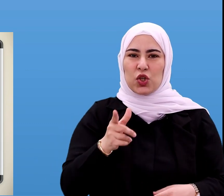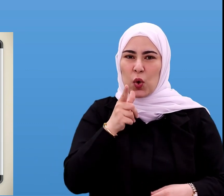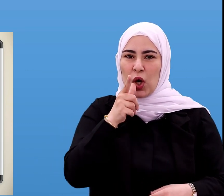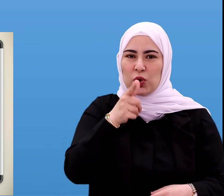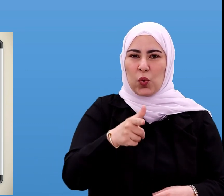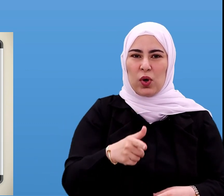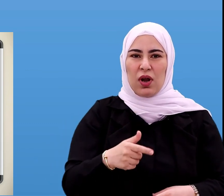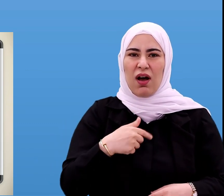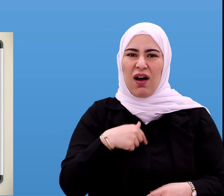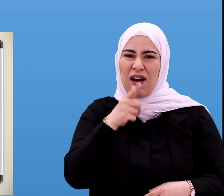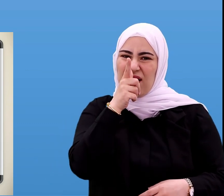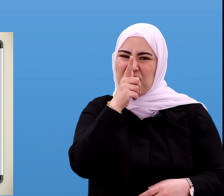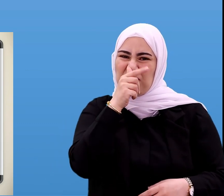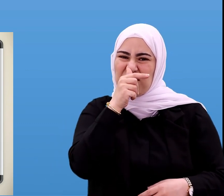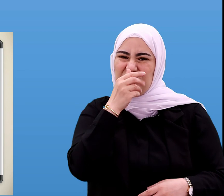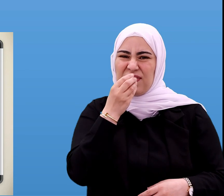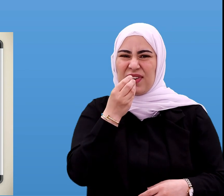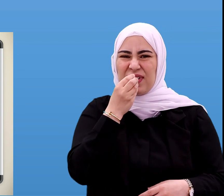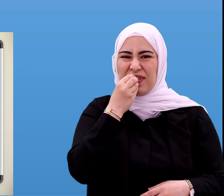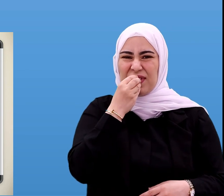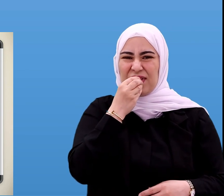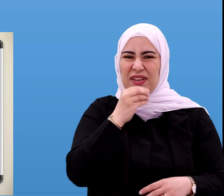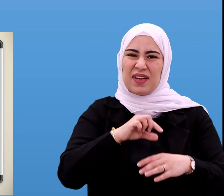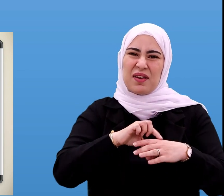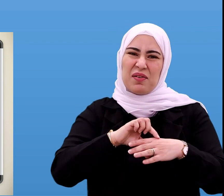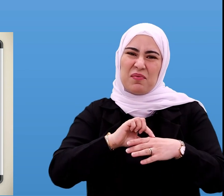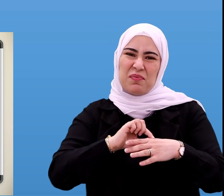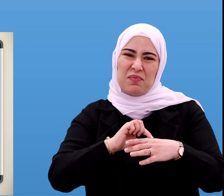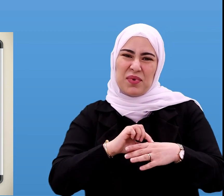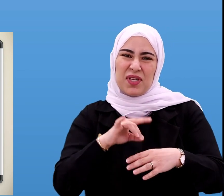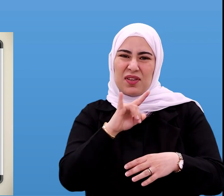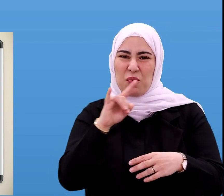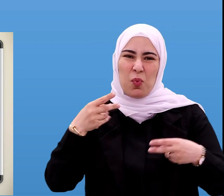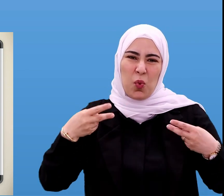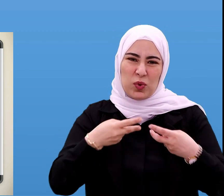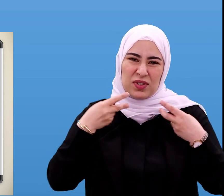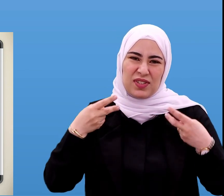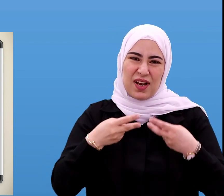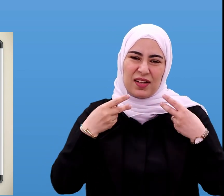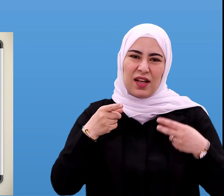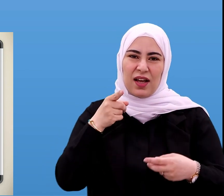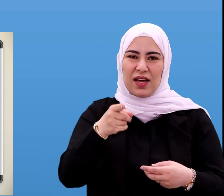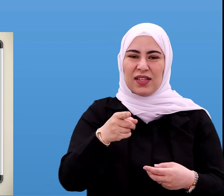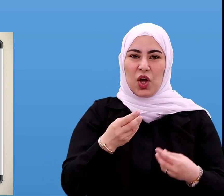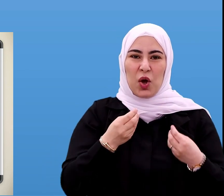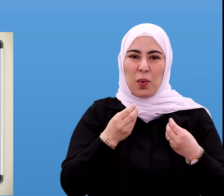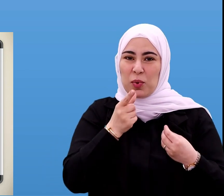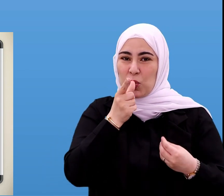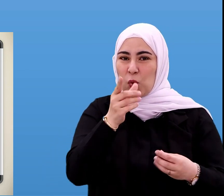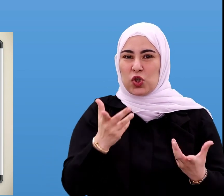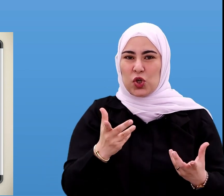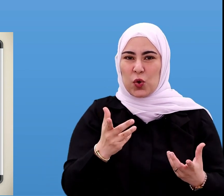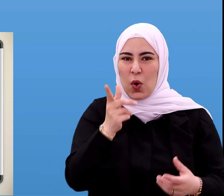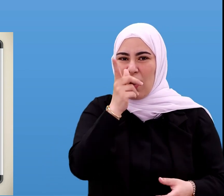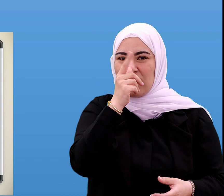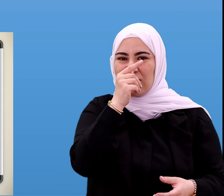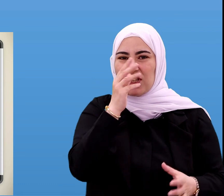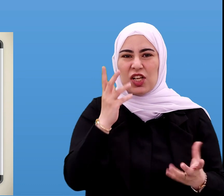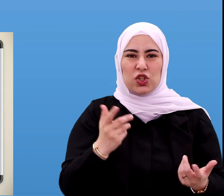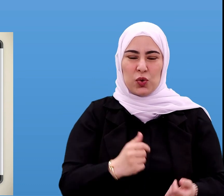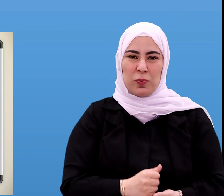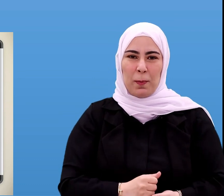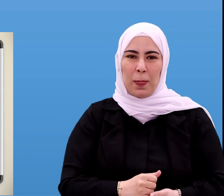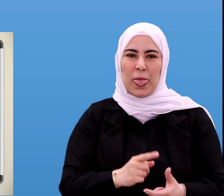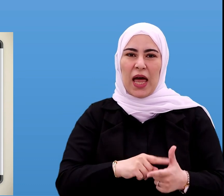eating non-vegetarian food. Here, you're expressing preference. Or, your brother is